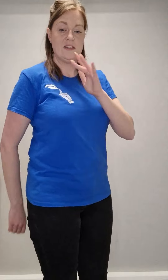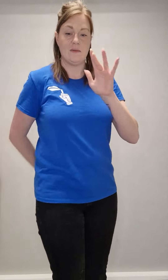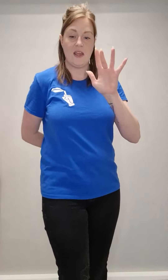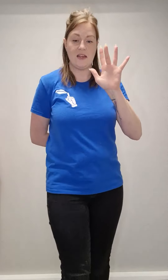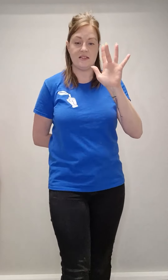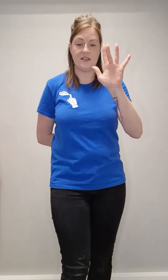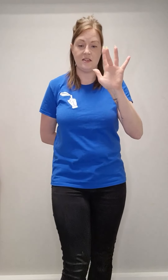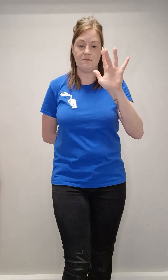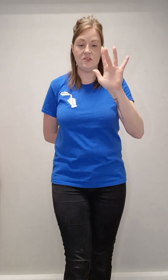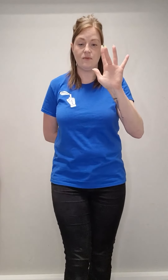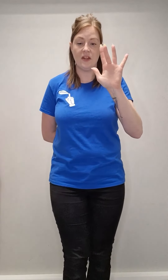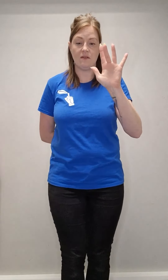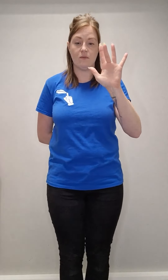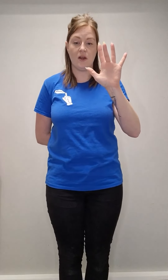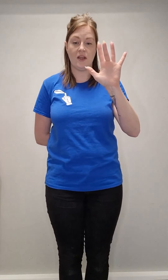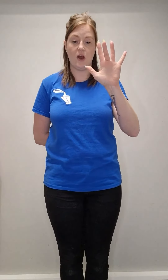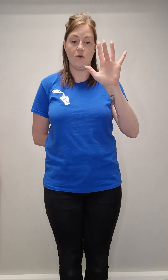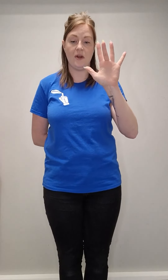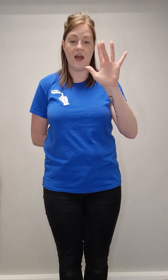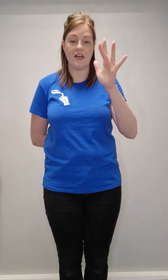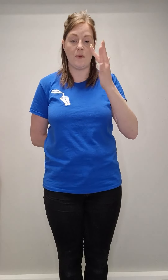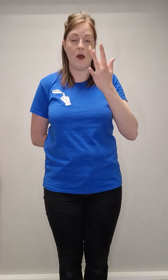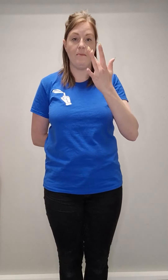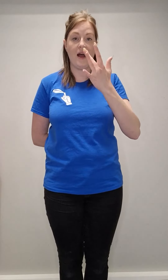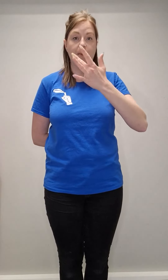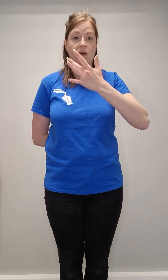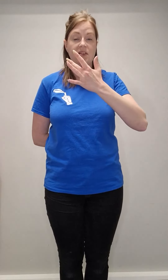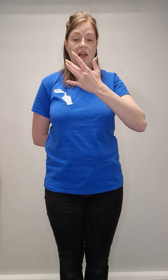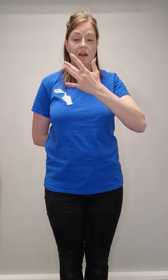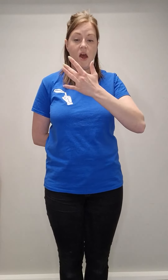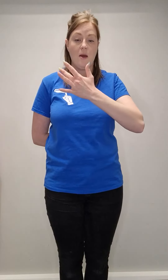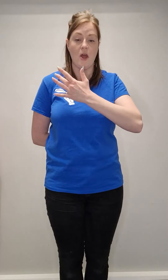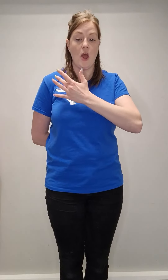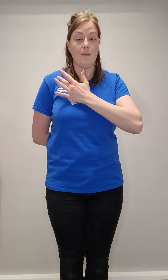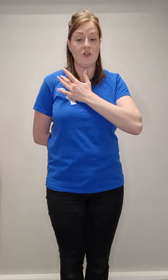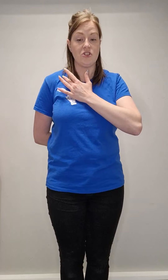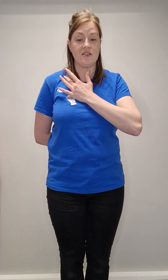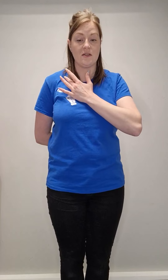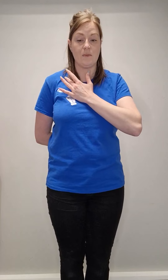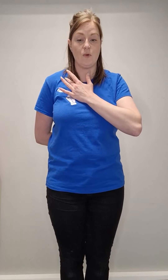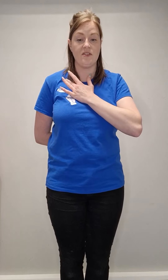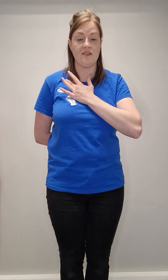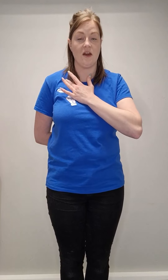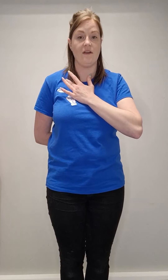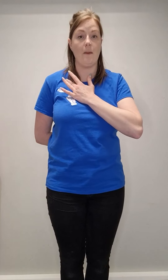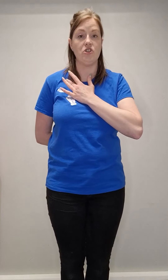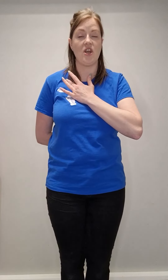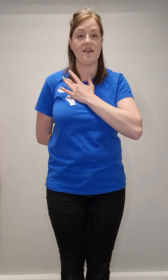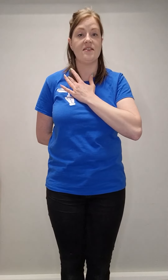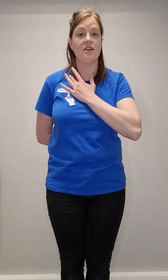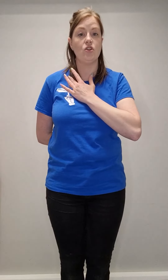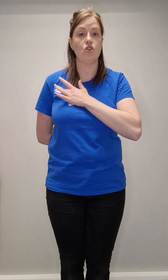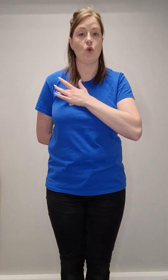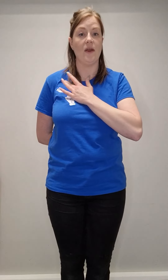So again, extended middle finger of working open hand, palm back, pointing in and up, brushes supporting side of upper chest,